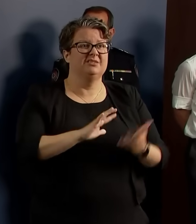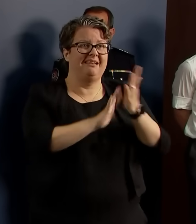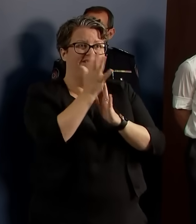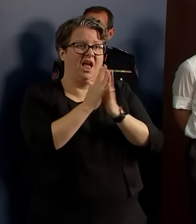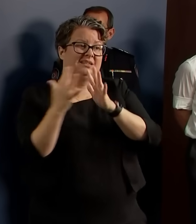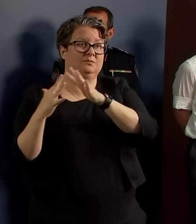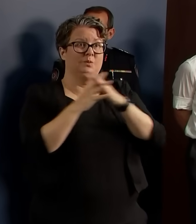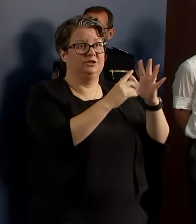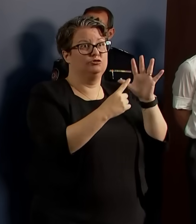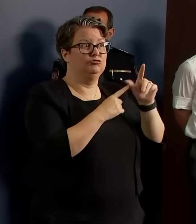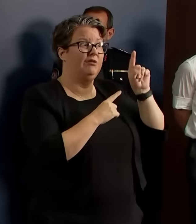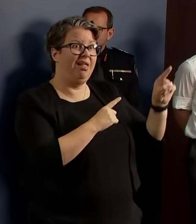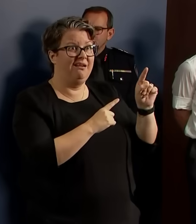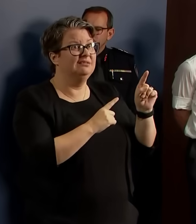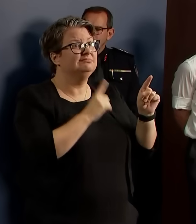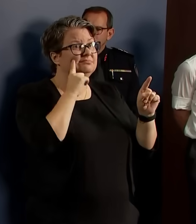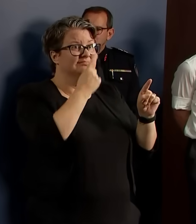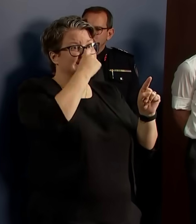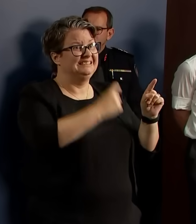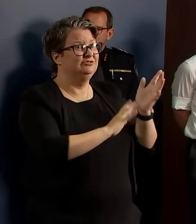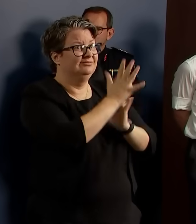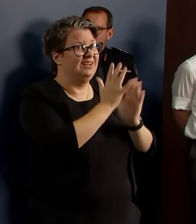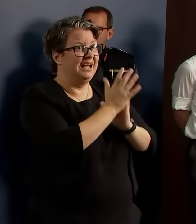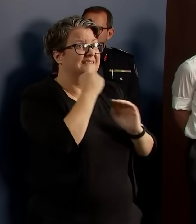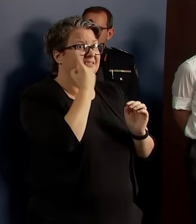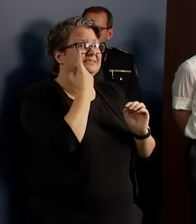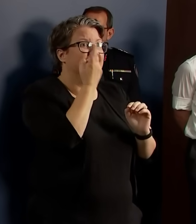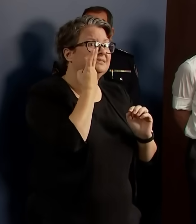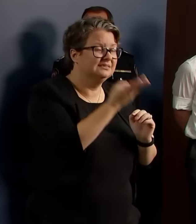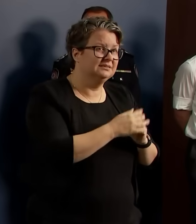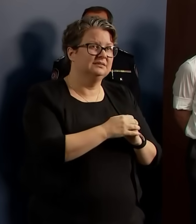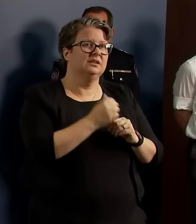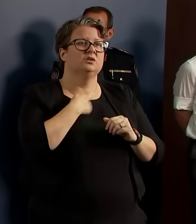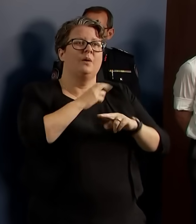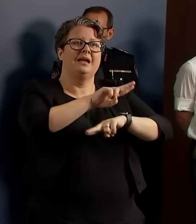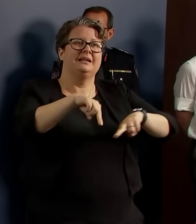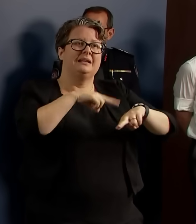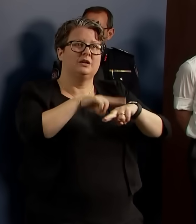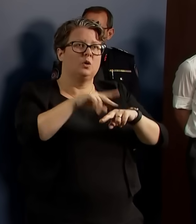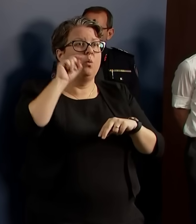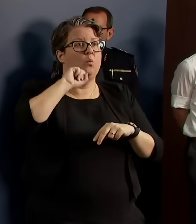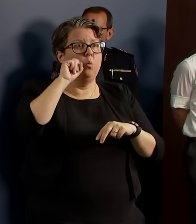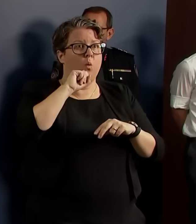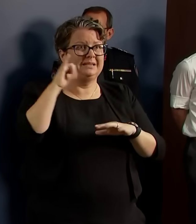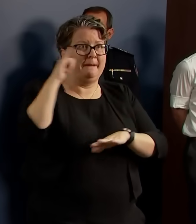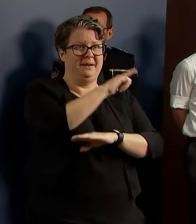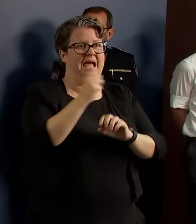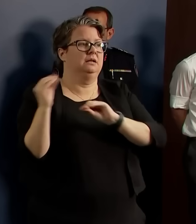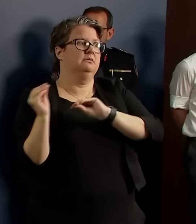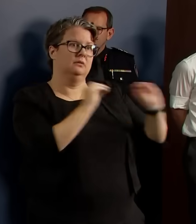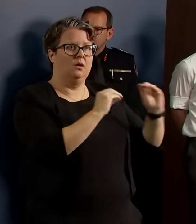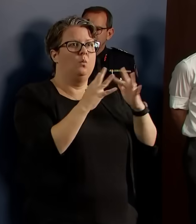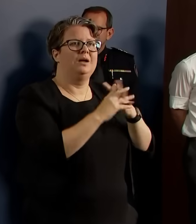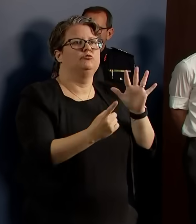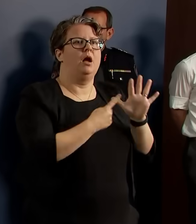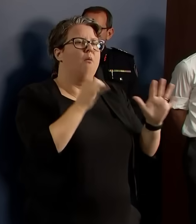Western Australia in coming days. So we have moved the national large water bombing plane back to WA to assist